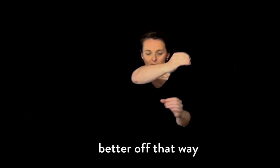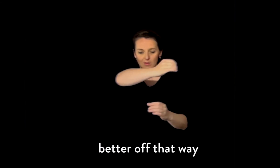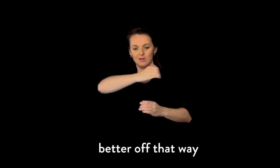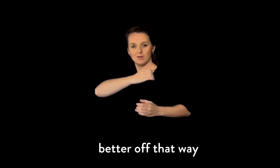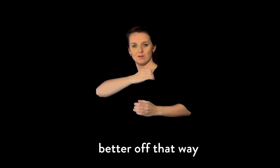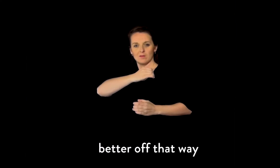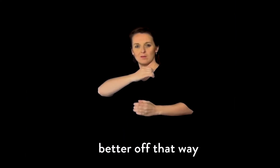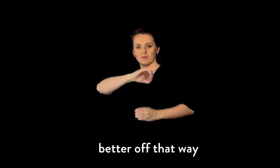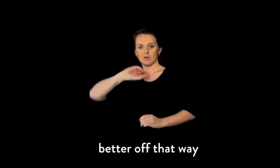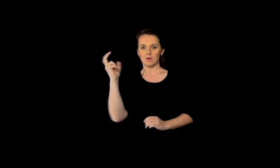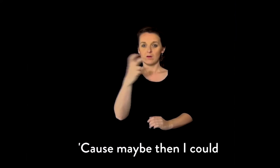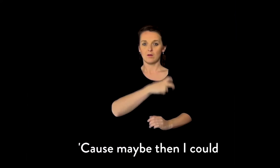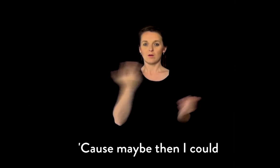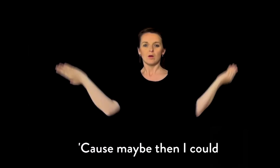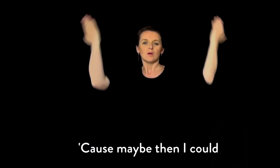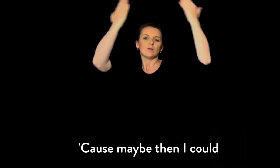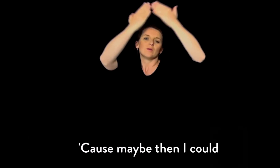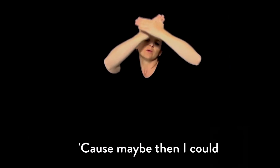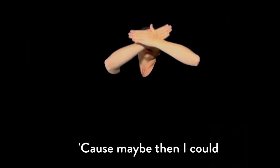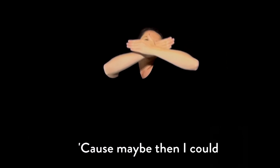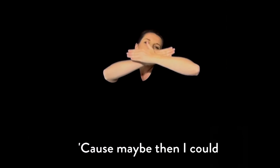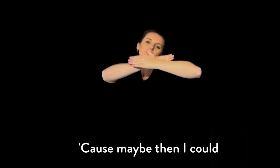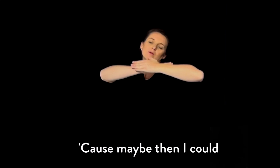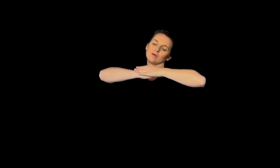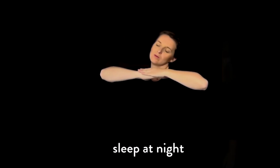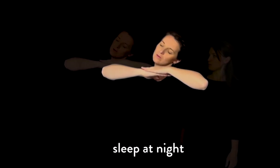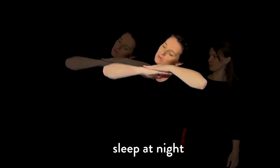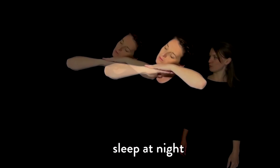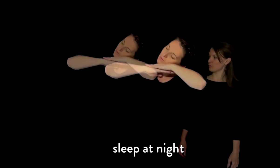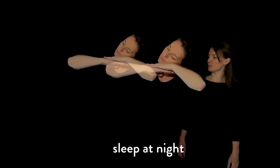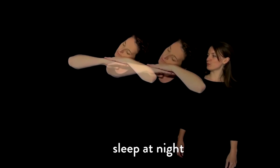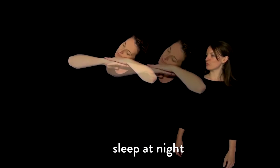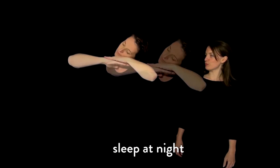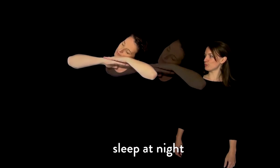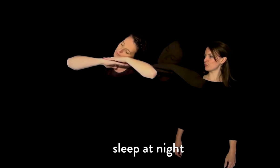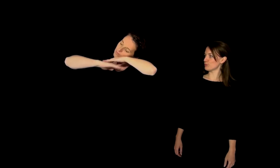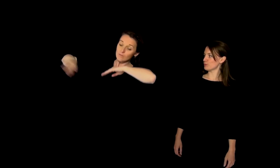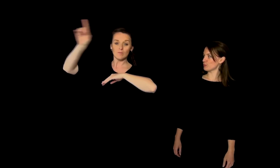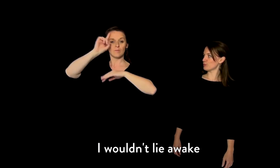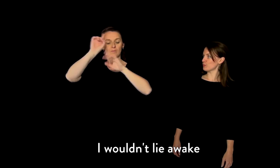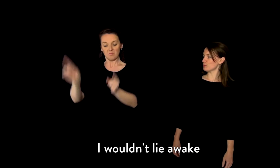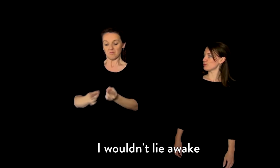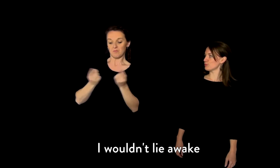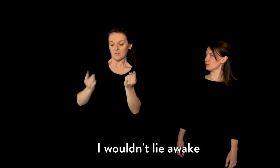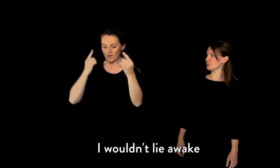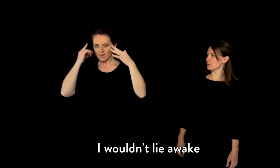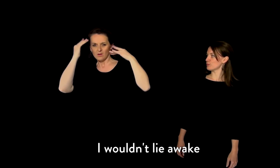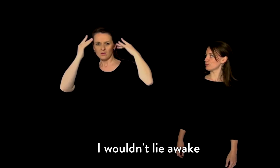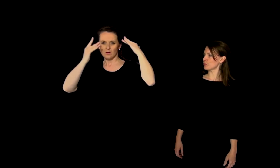that way. Cause maybe then I could sleep at night. I wouldn't lie awake